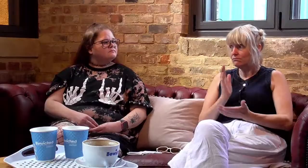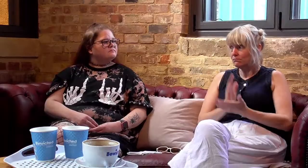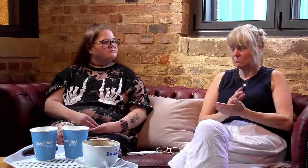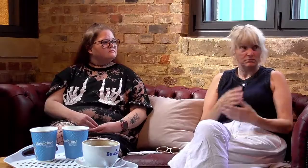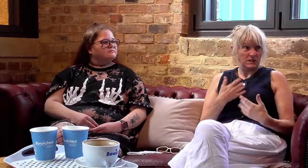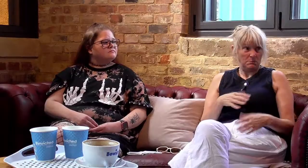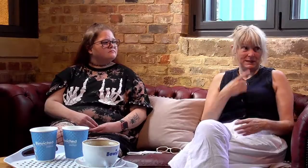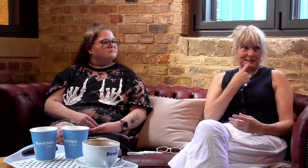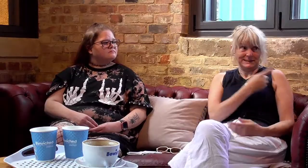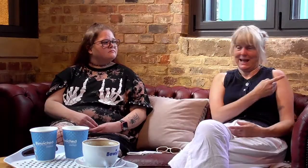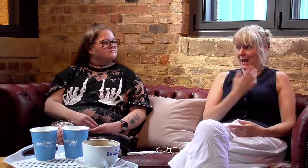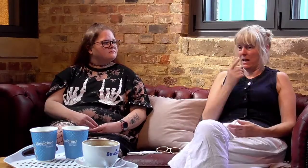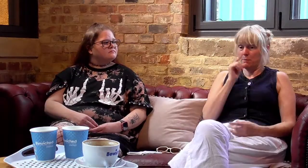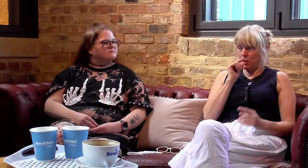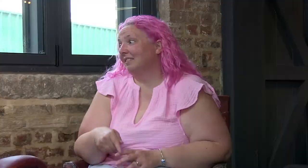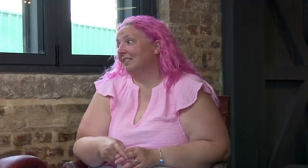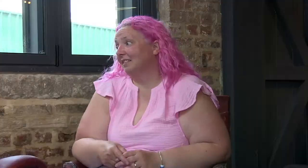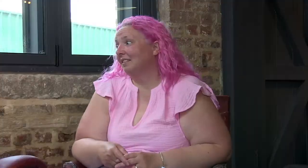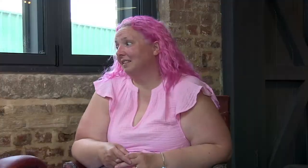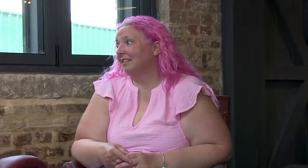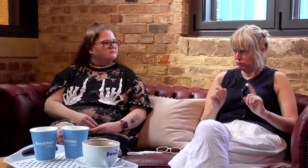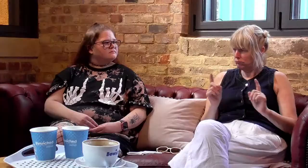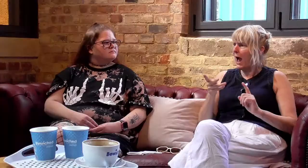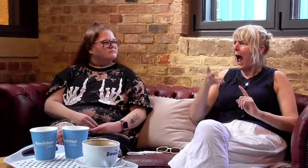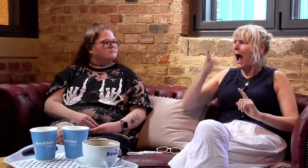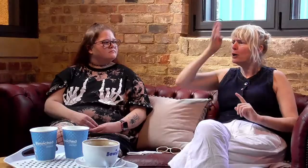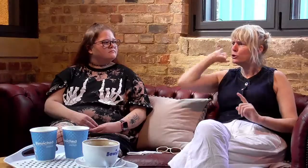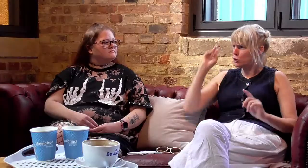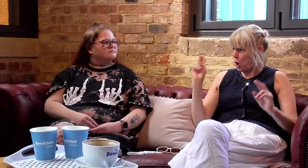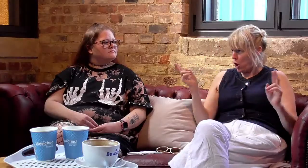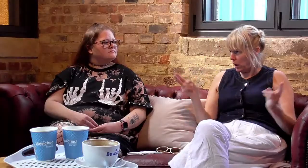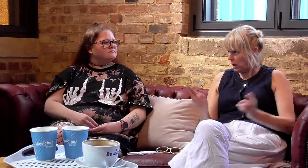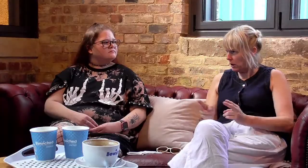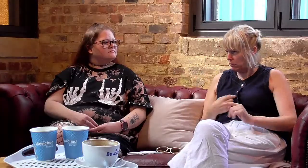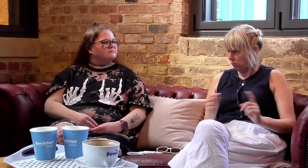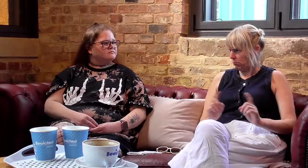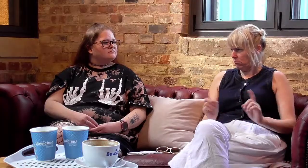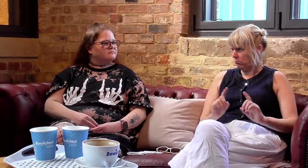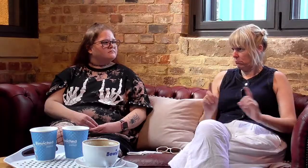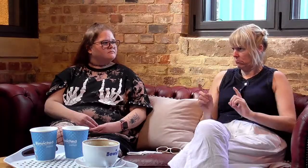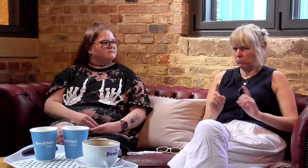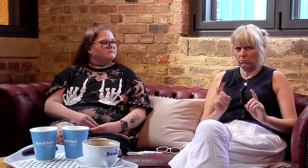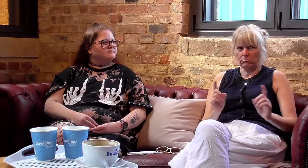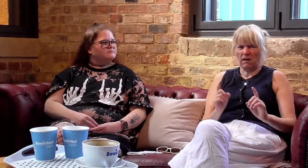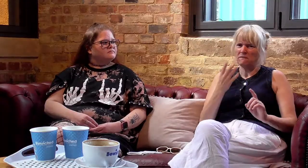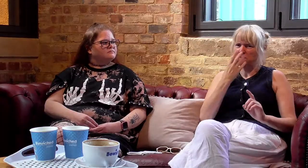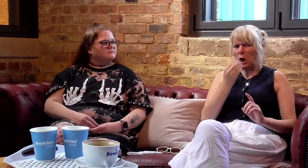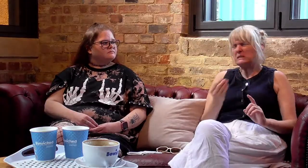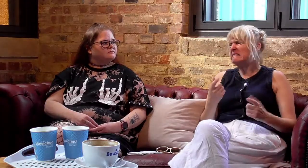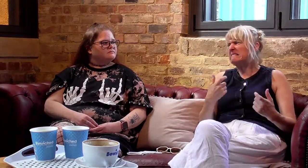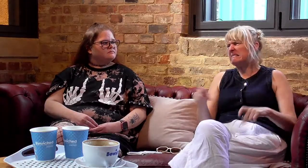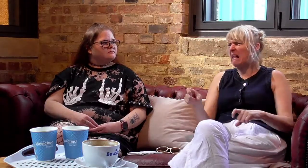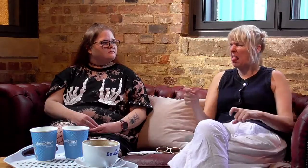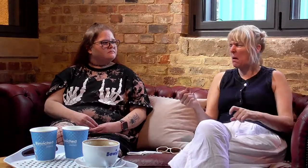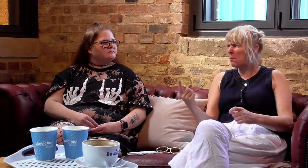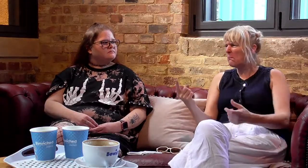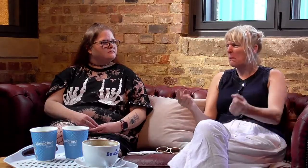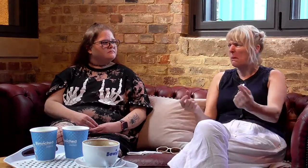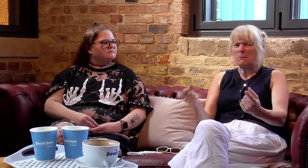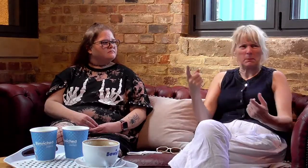disappearing. Absolutely. Absolutely, that's what we said. The birds dwindling. and the trees, and just makes us wonder, doesn't it? And the